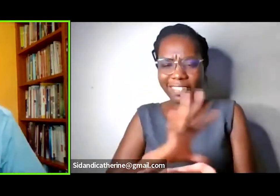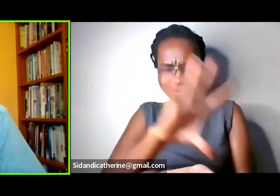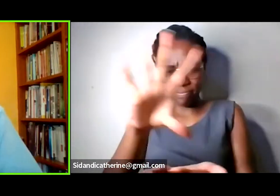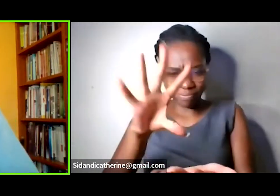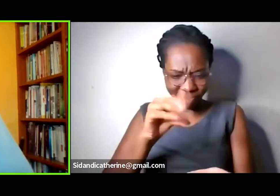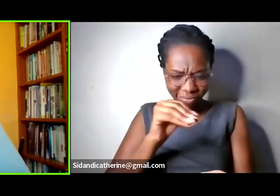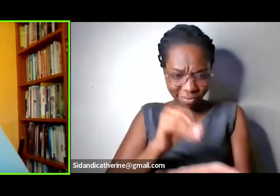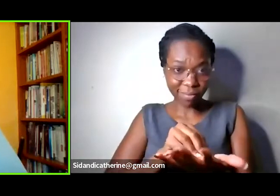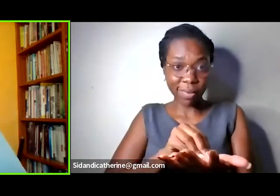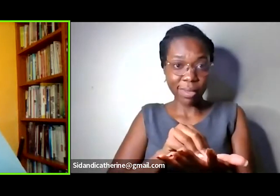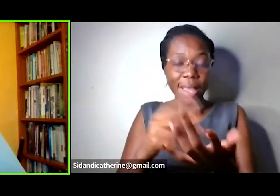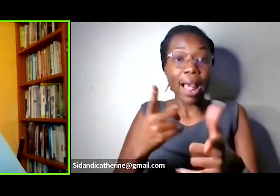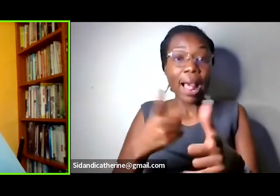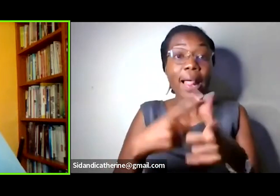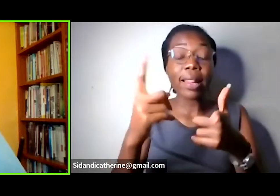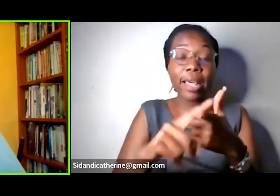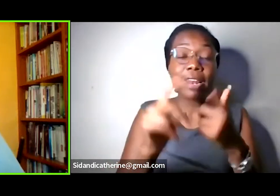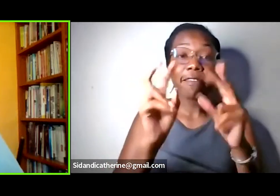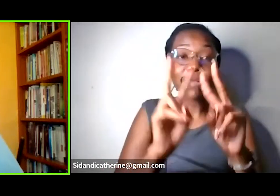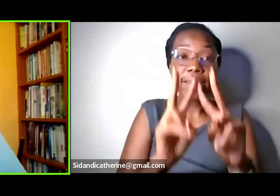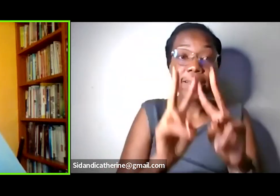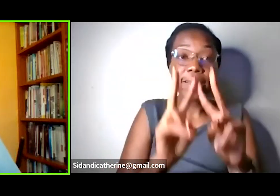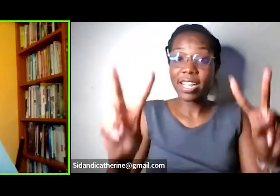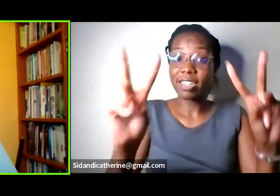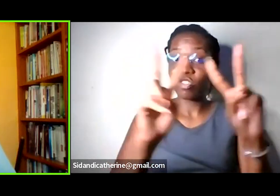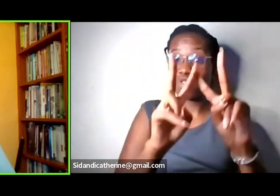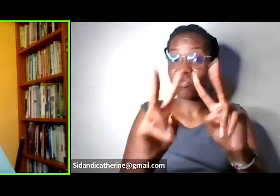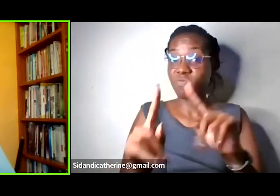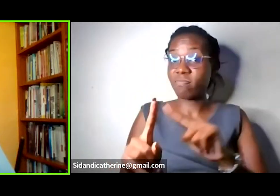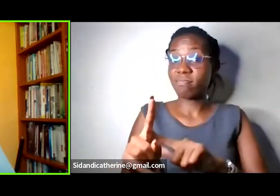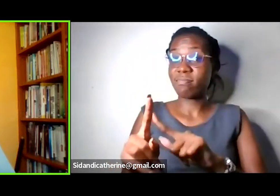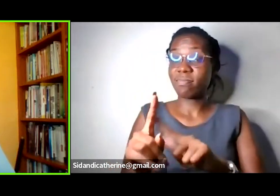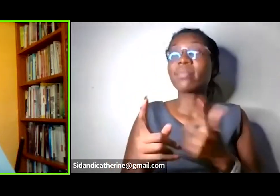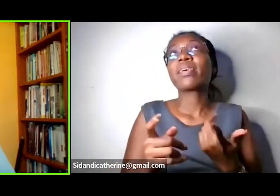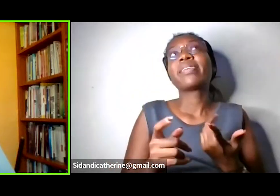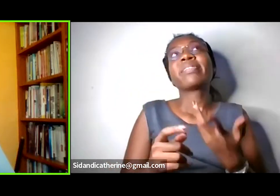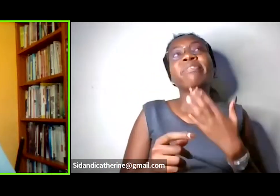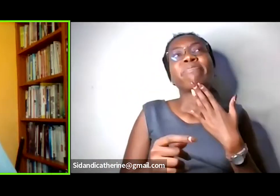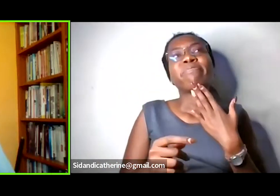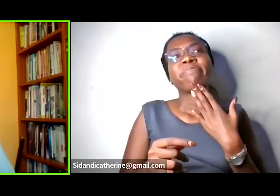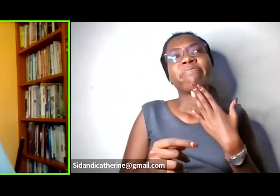is an offer? An offer is a specific,